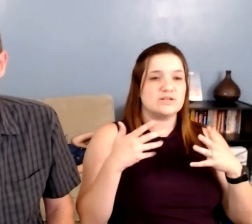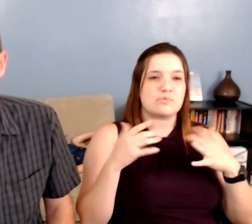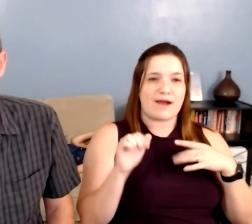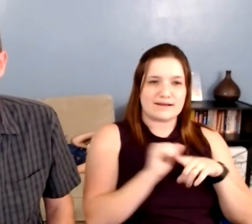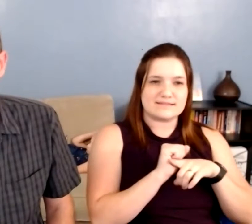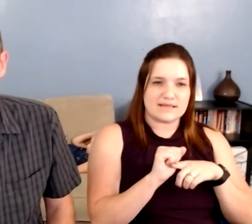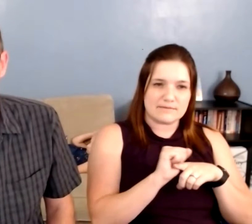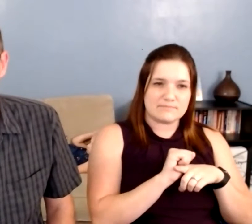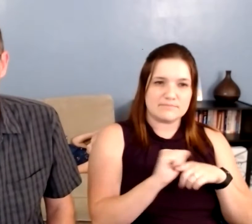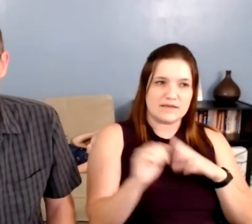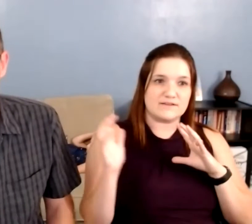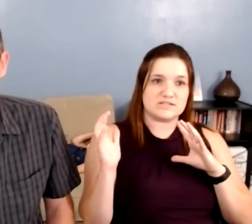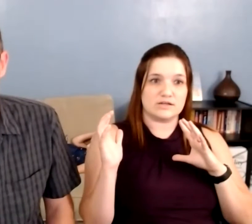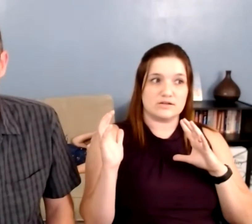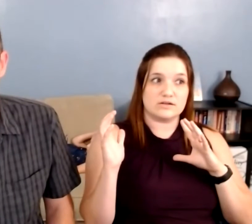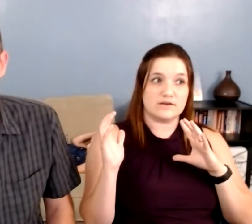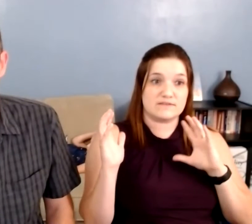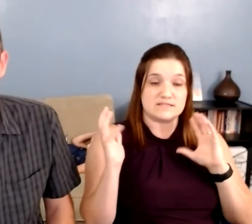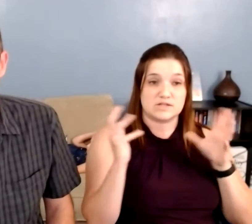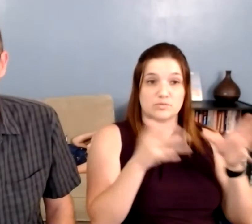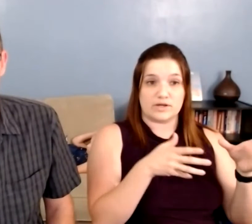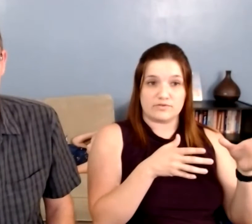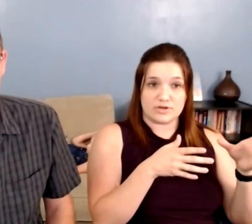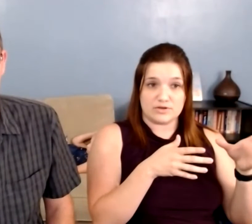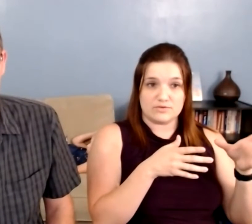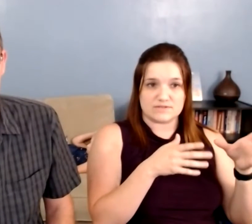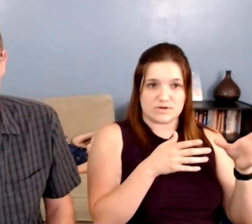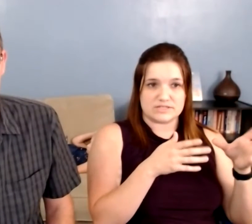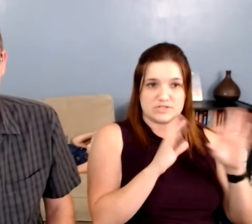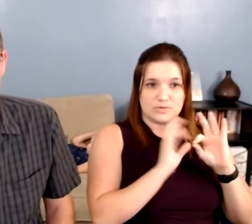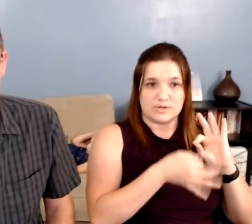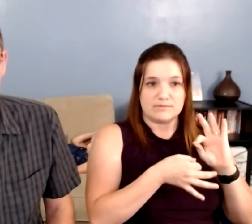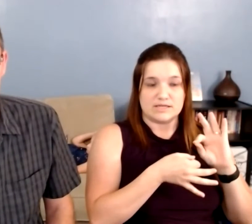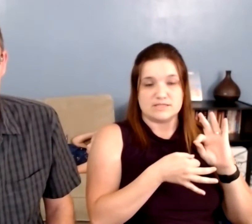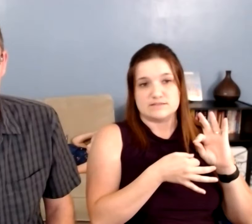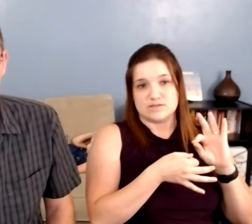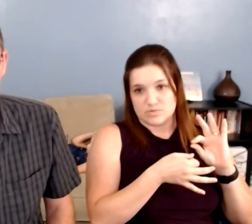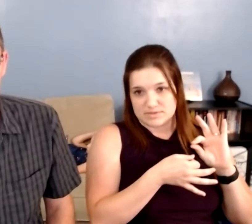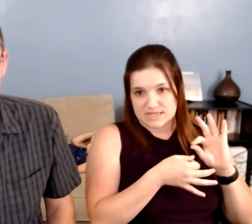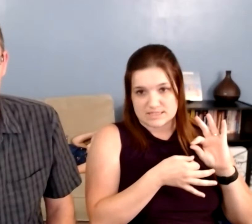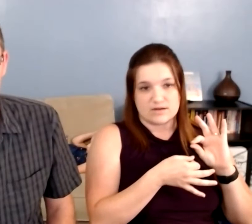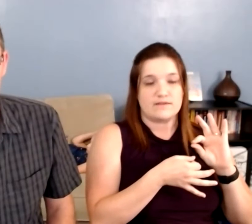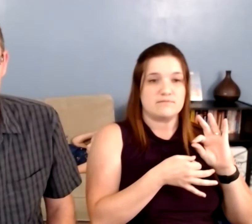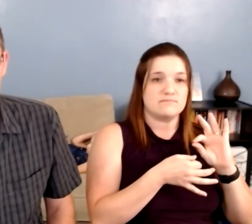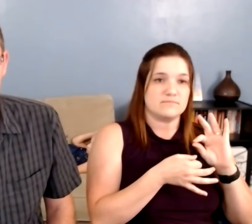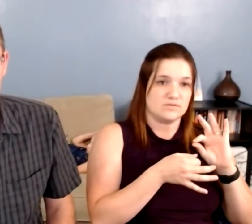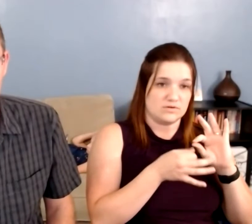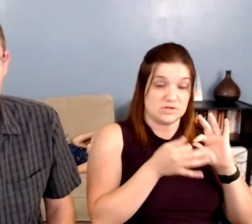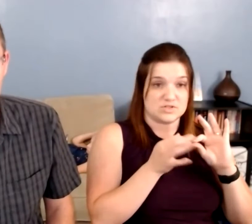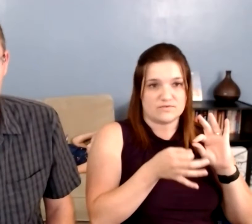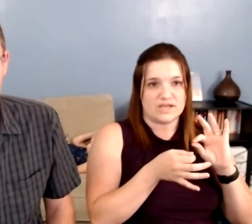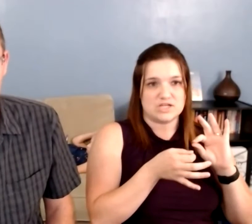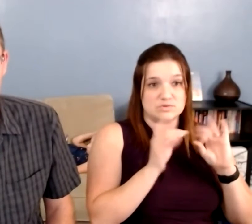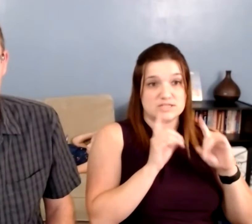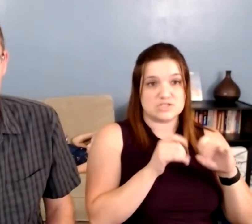It's good to practice them if this is a career for you as far as interpreting, because you will be tested on them.